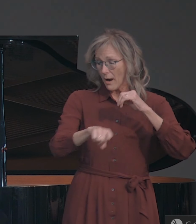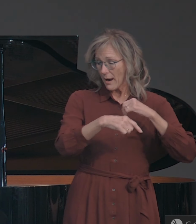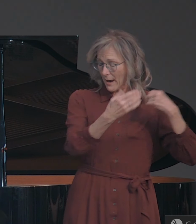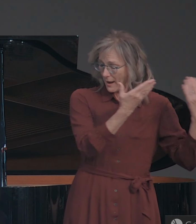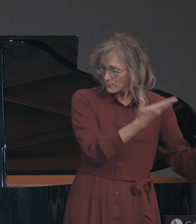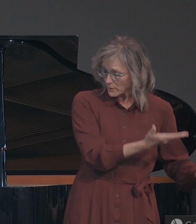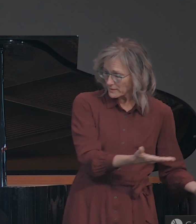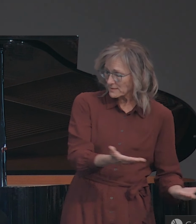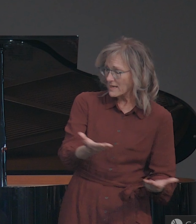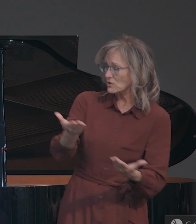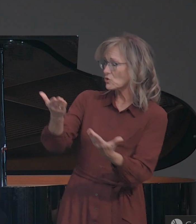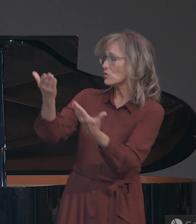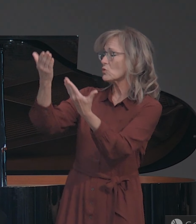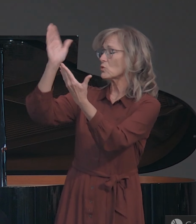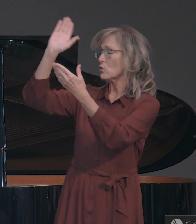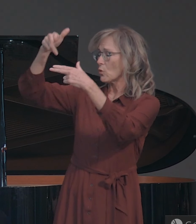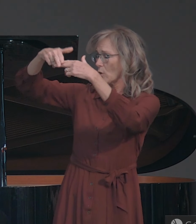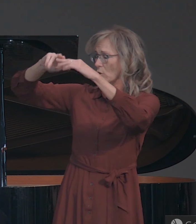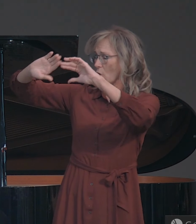merit.